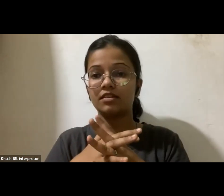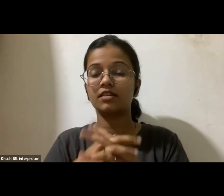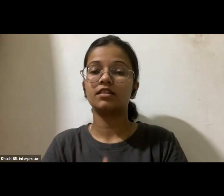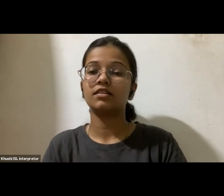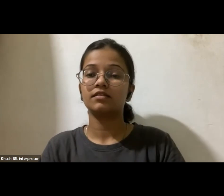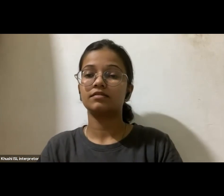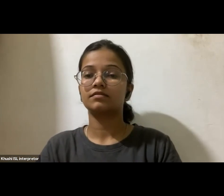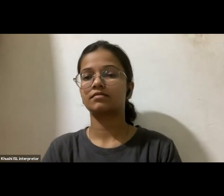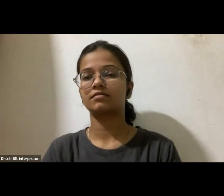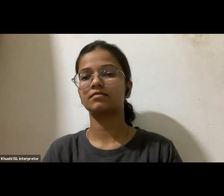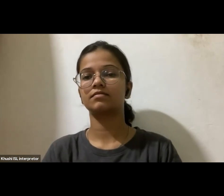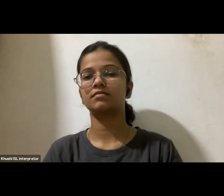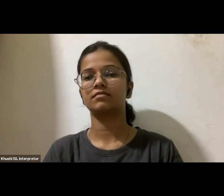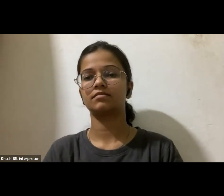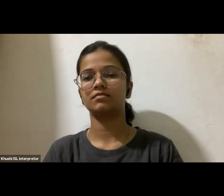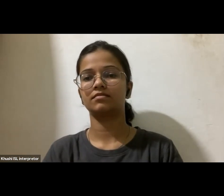um,